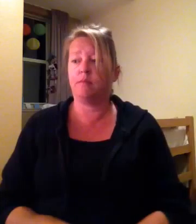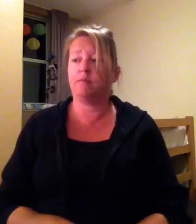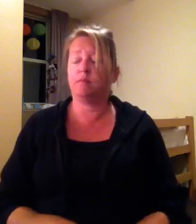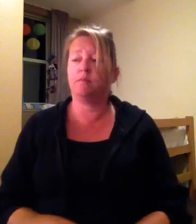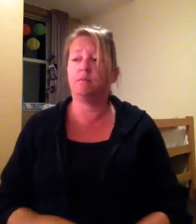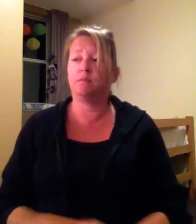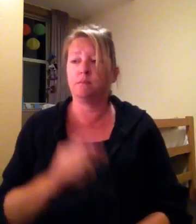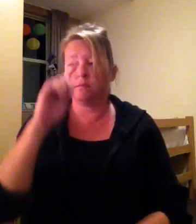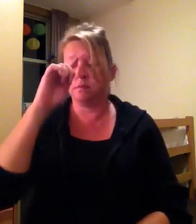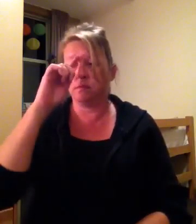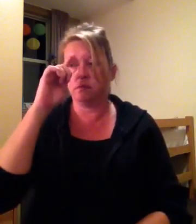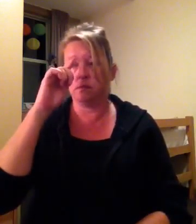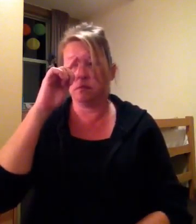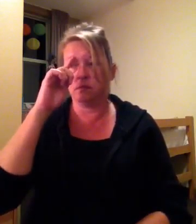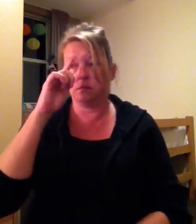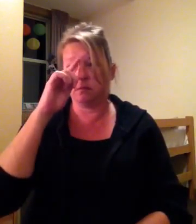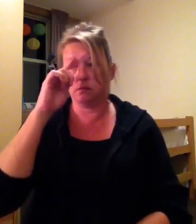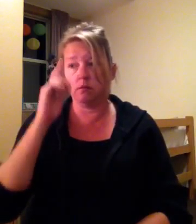Working with dark rooms.